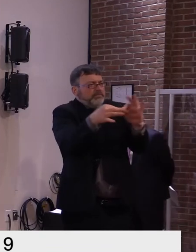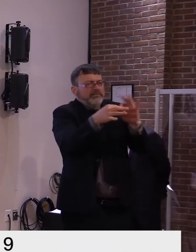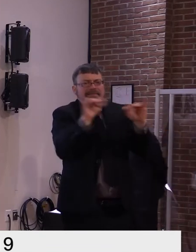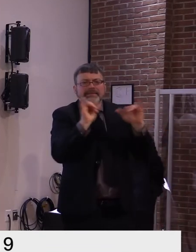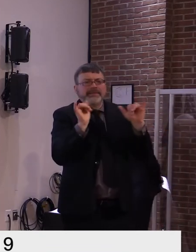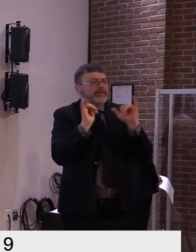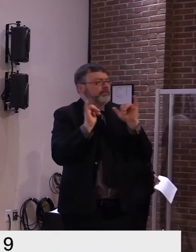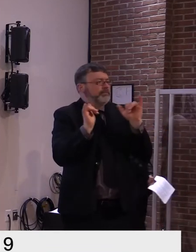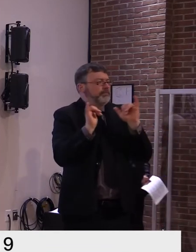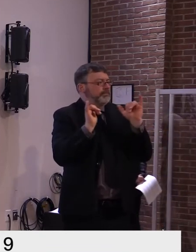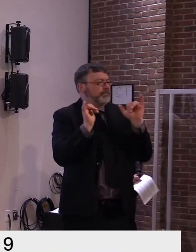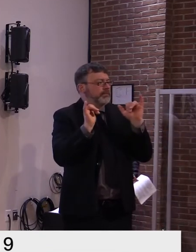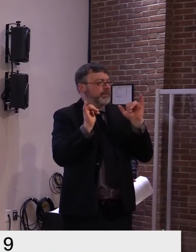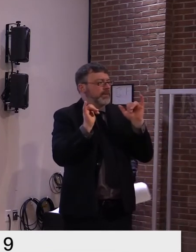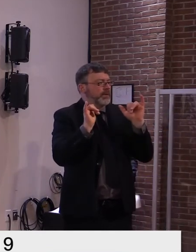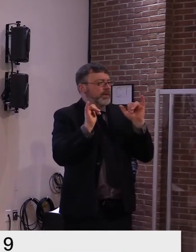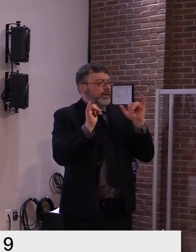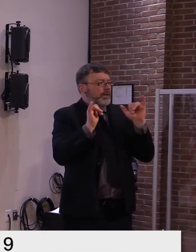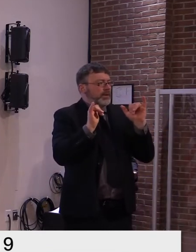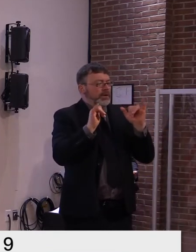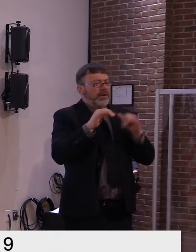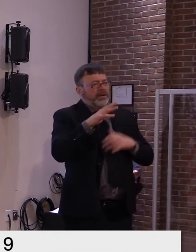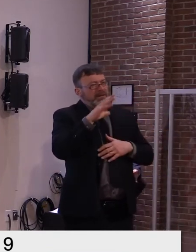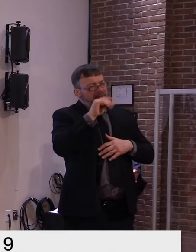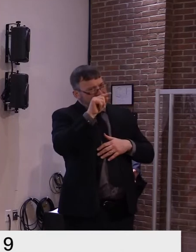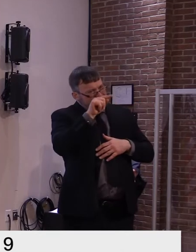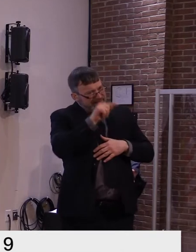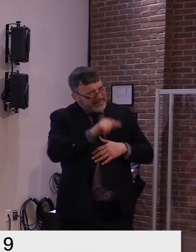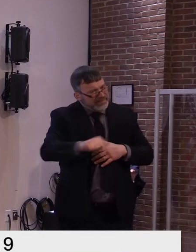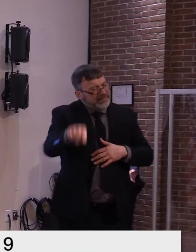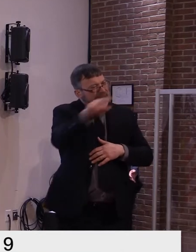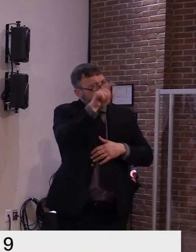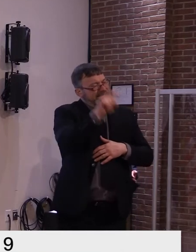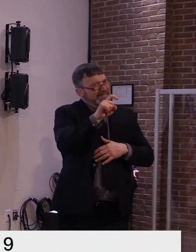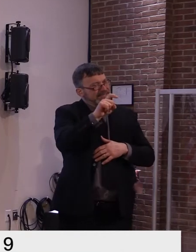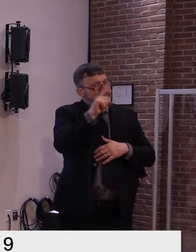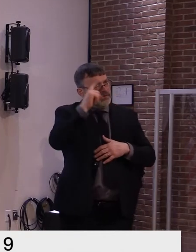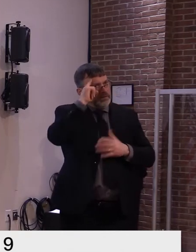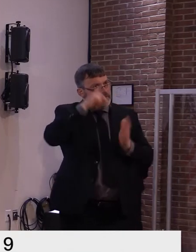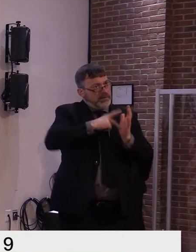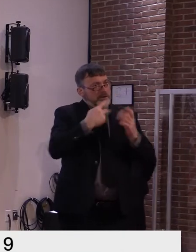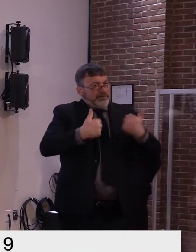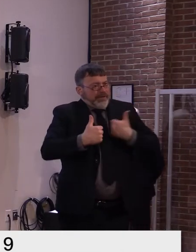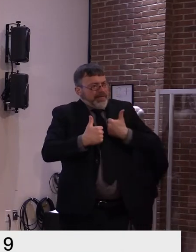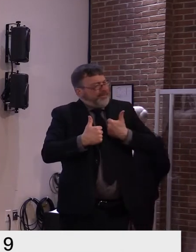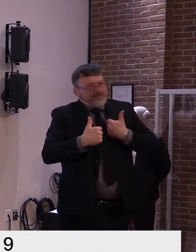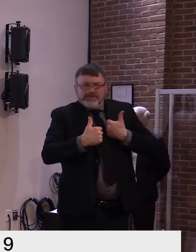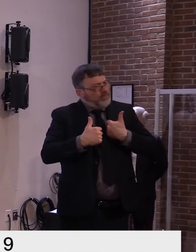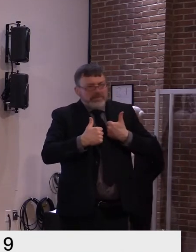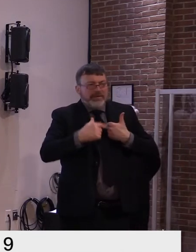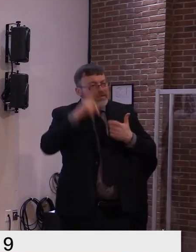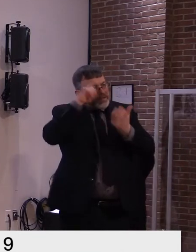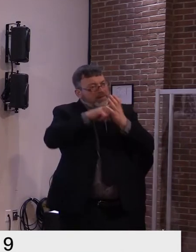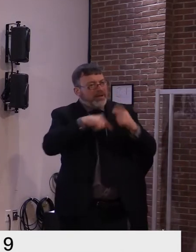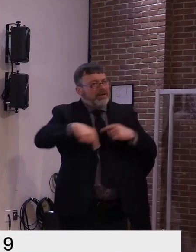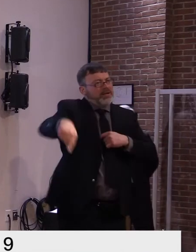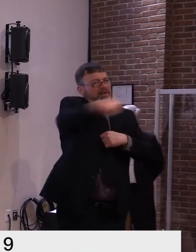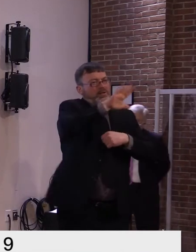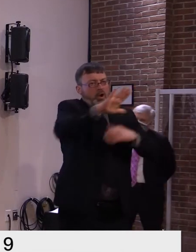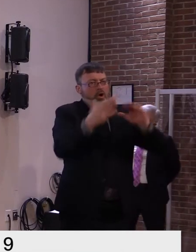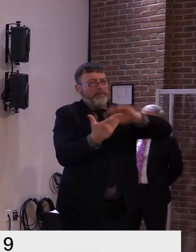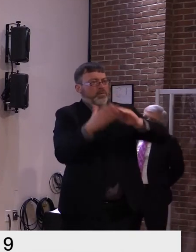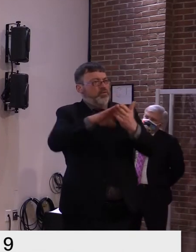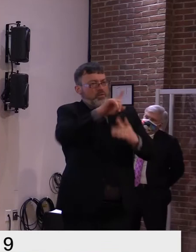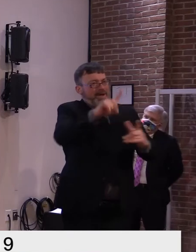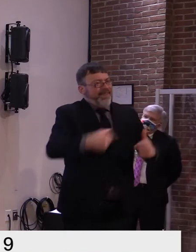a bus ride and the enhanced risk is really to protect themselves, their own